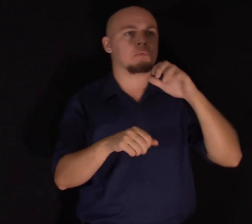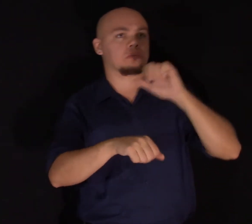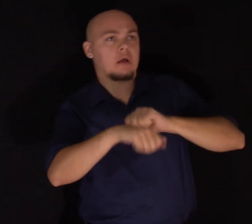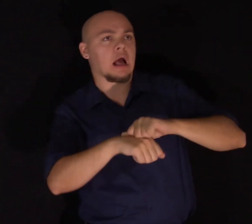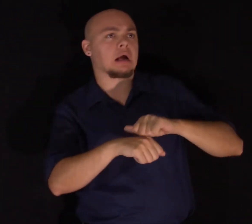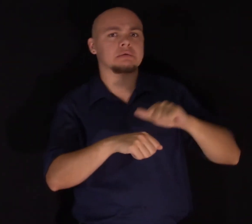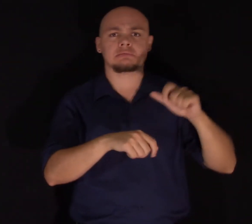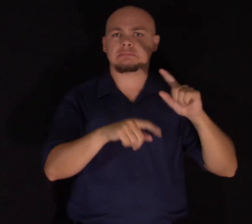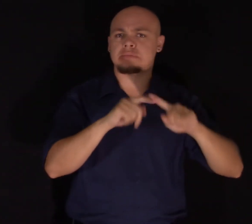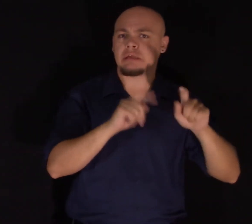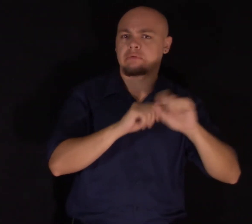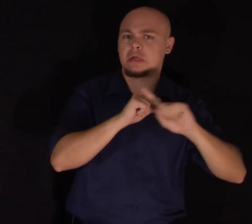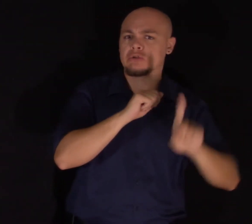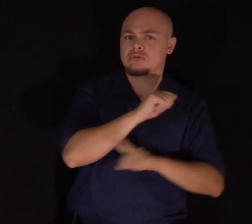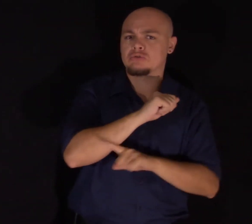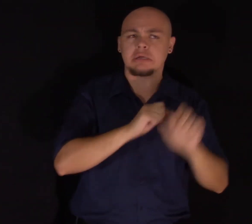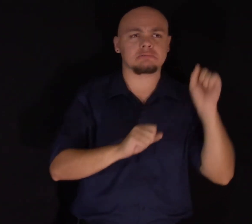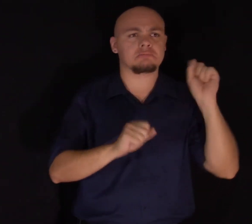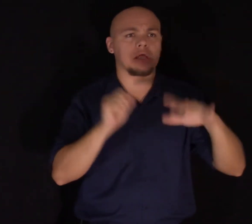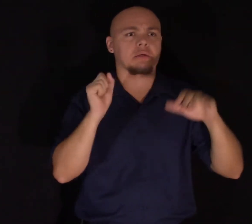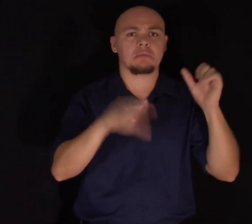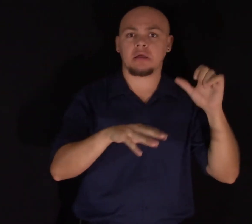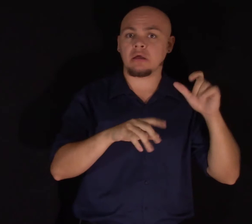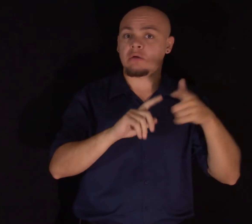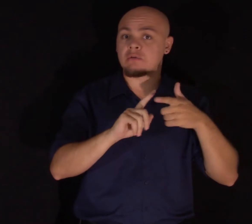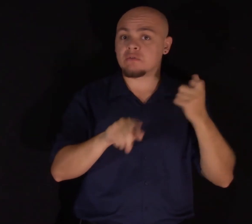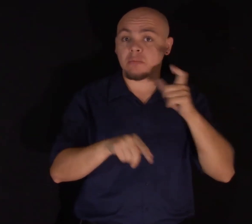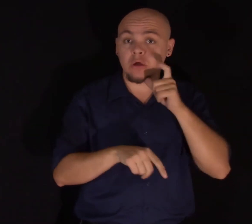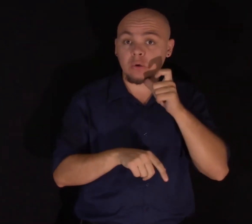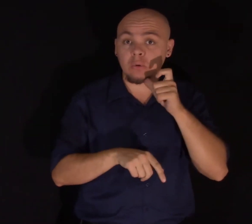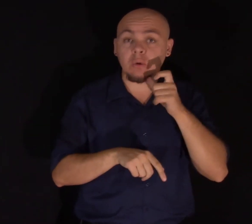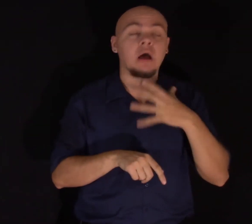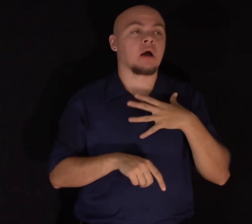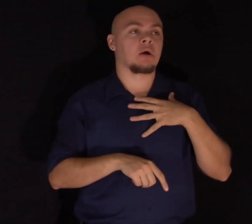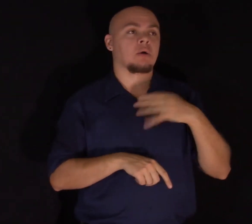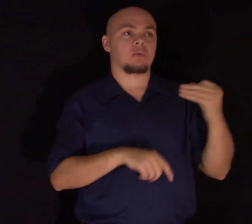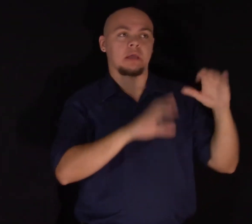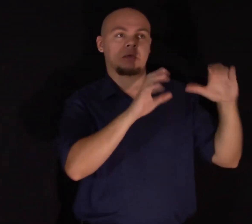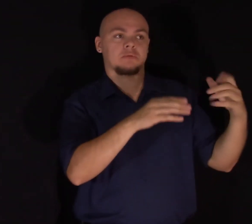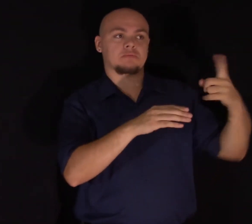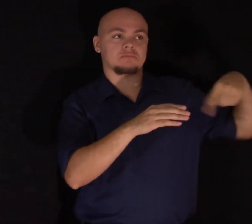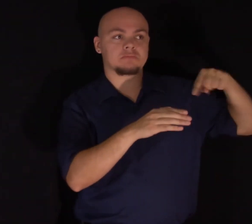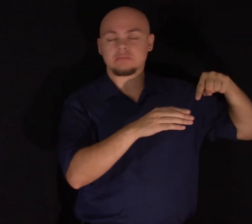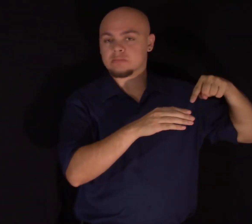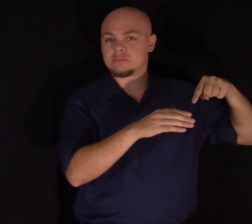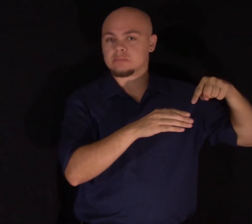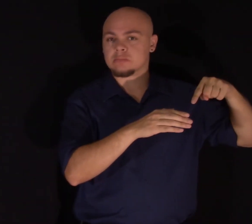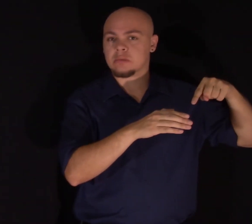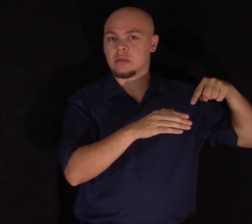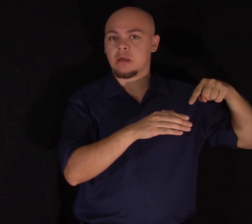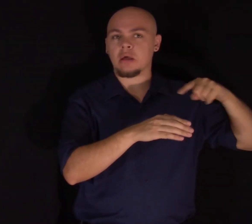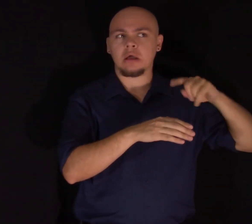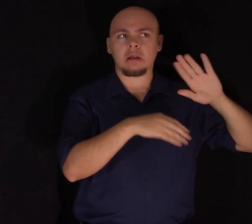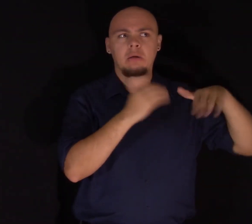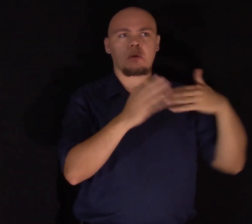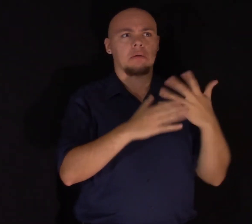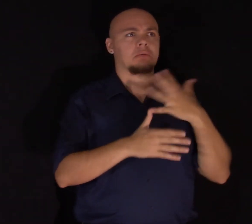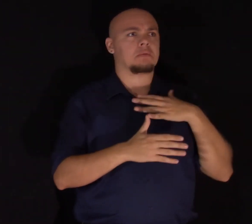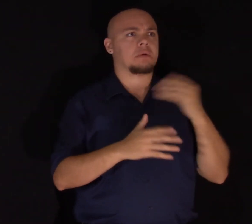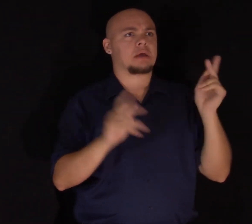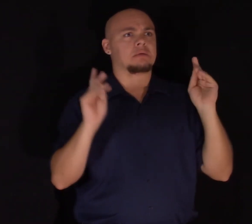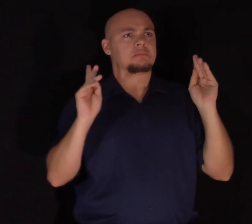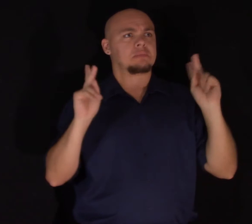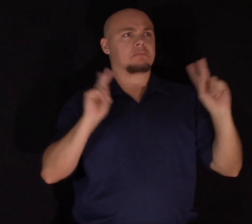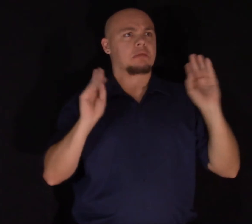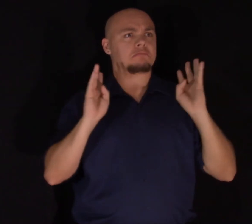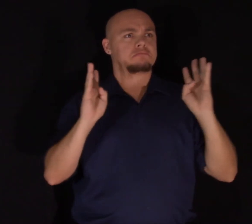street by just a small group of white spectators mixed in with the all-white crowd on the